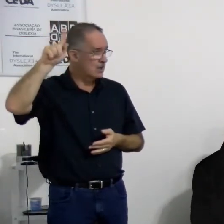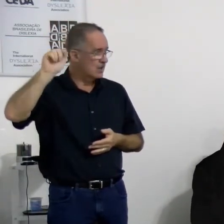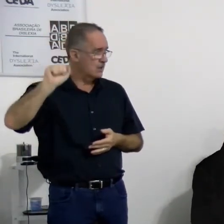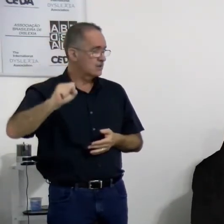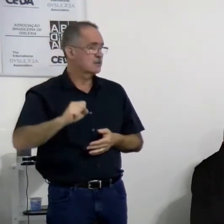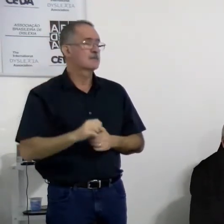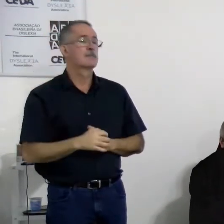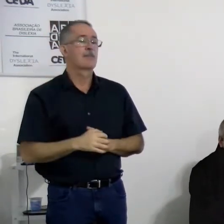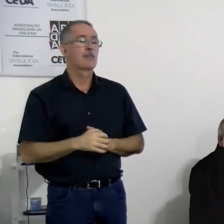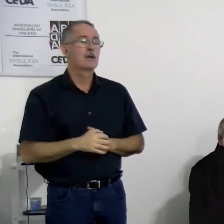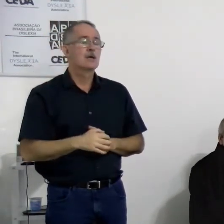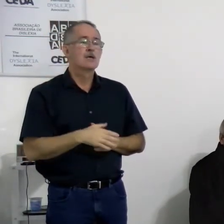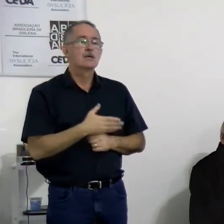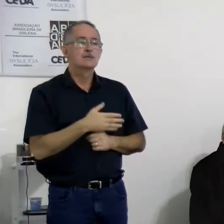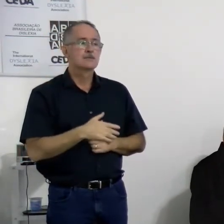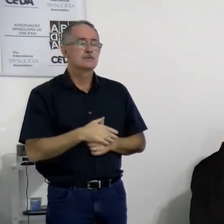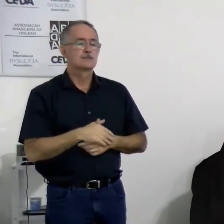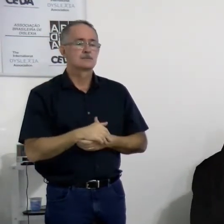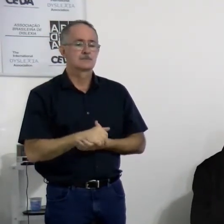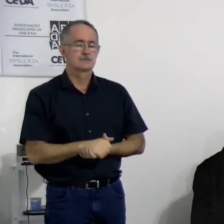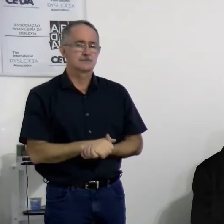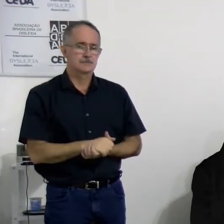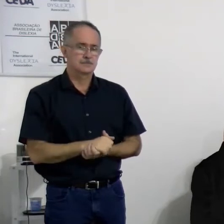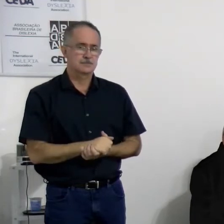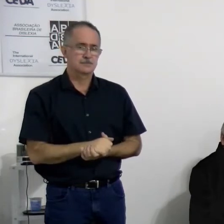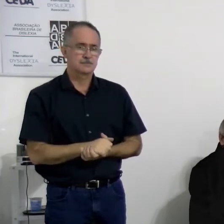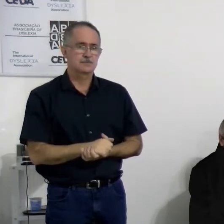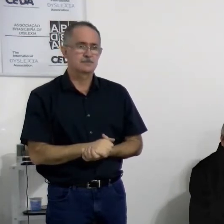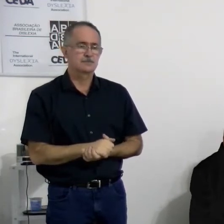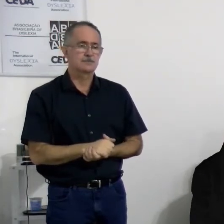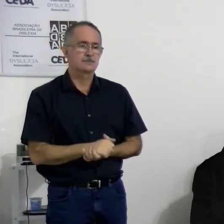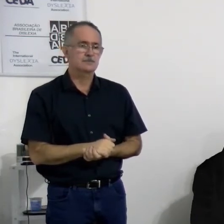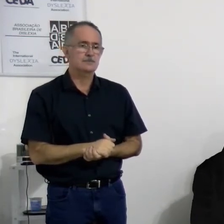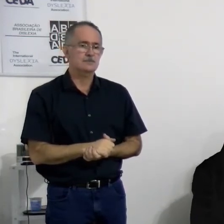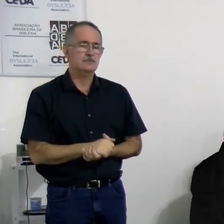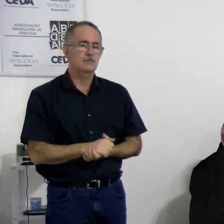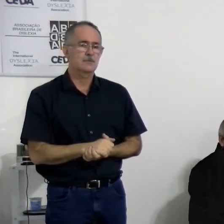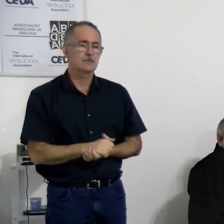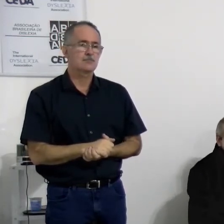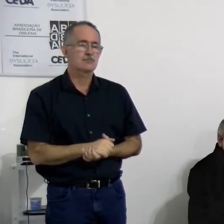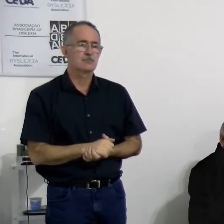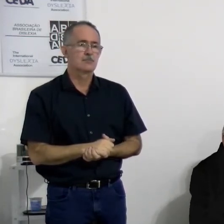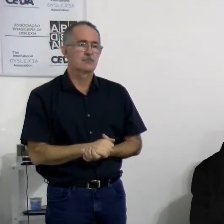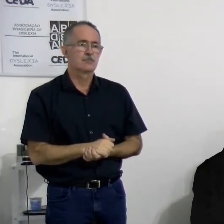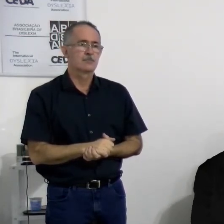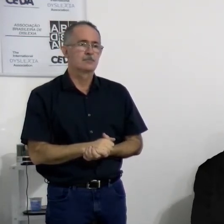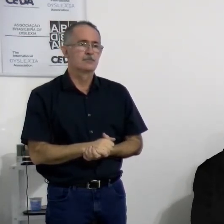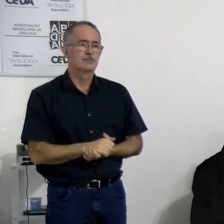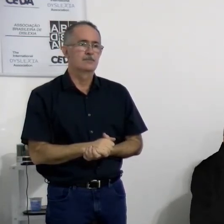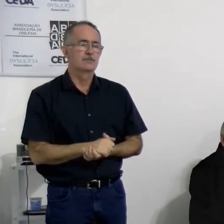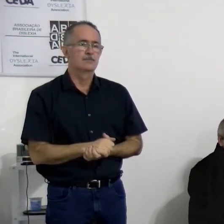I'm a, you know, you move the clock forward. I started a program